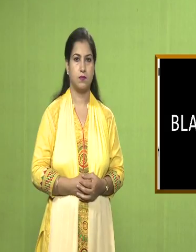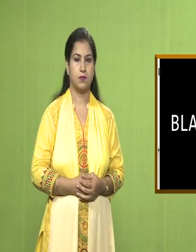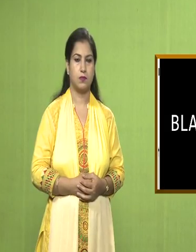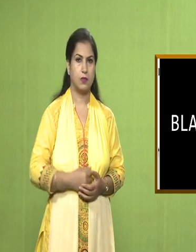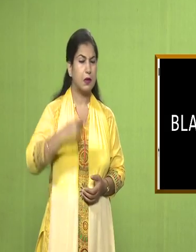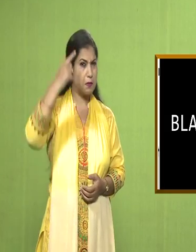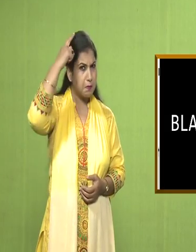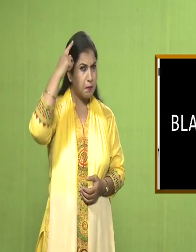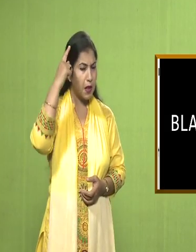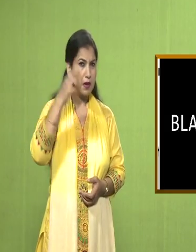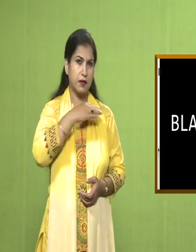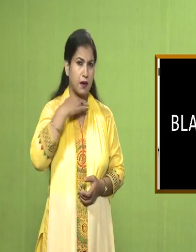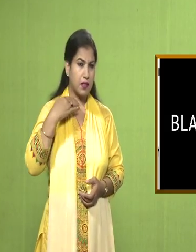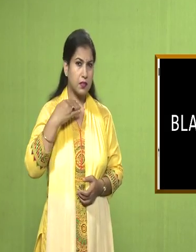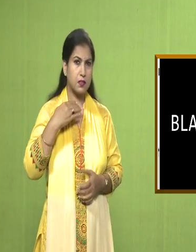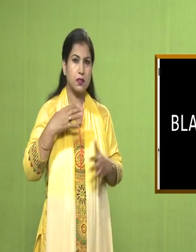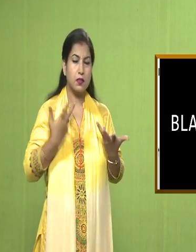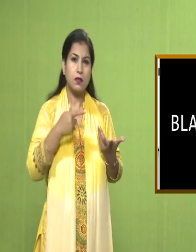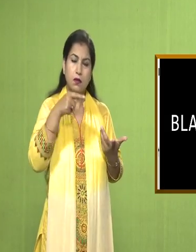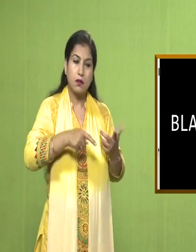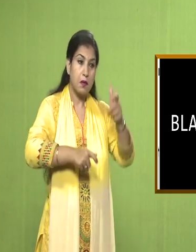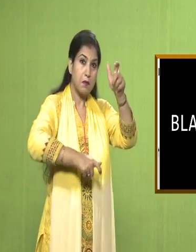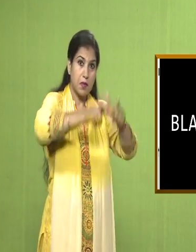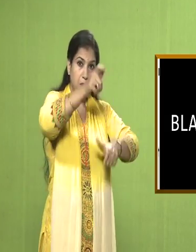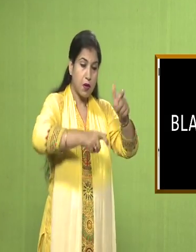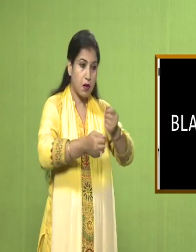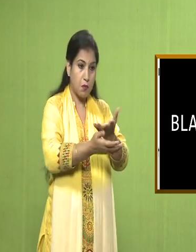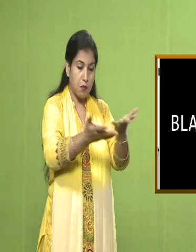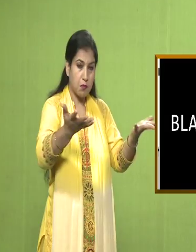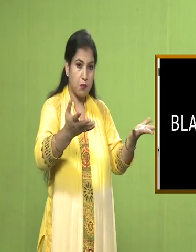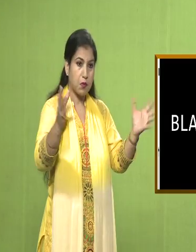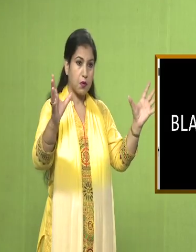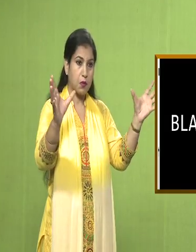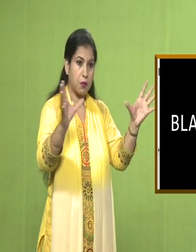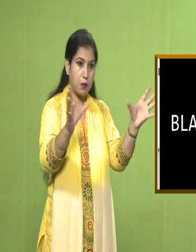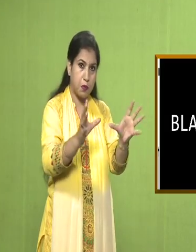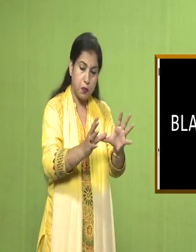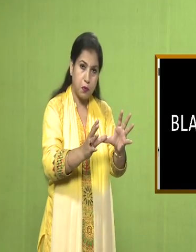Black Death decreased the population and labor became very valuable